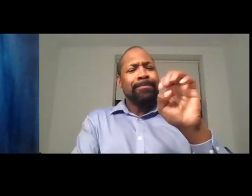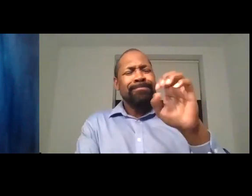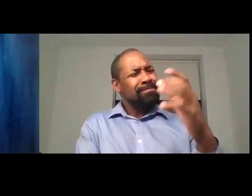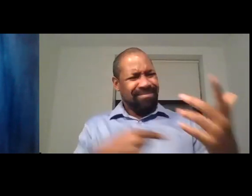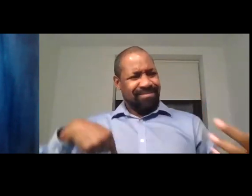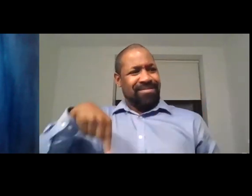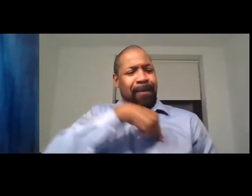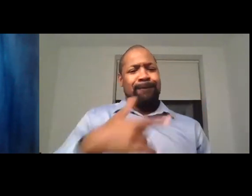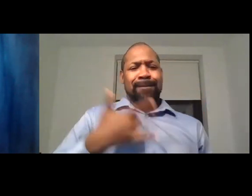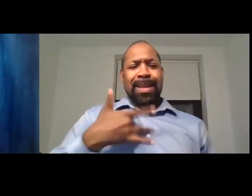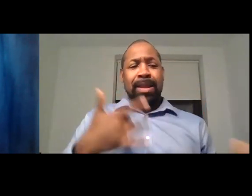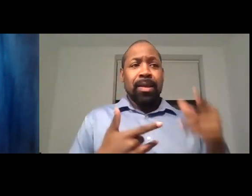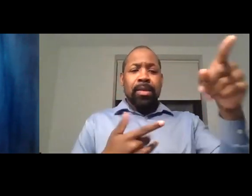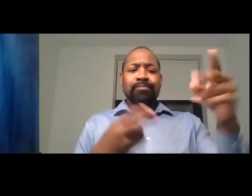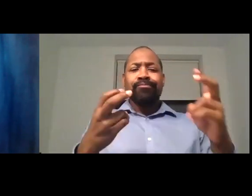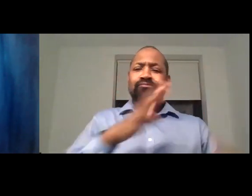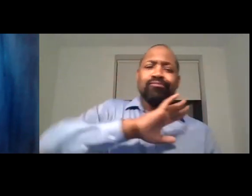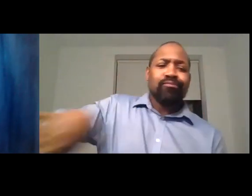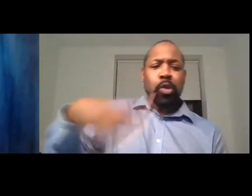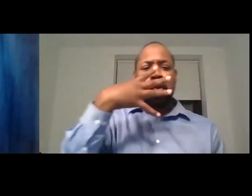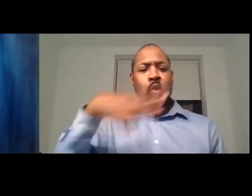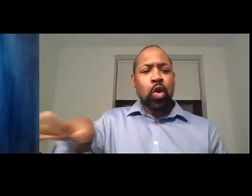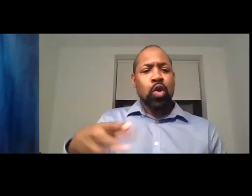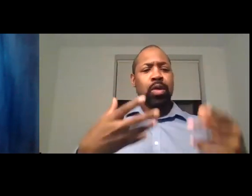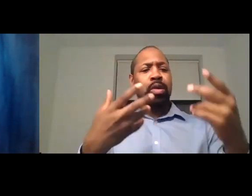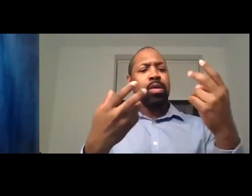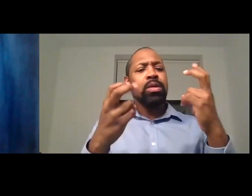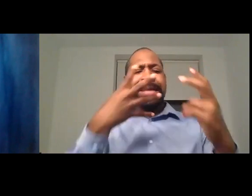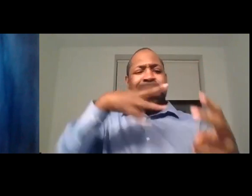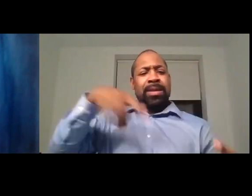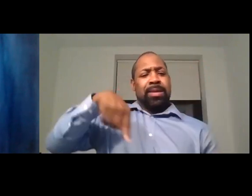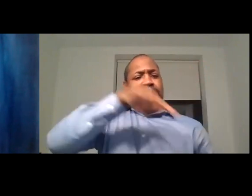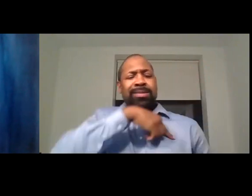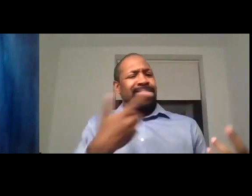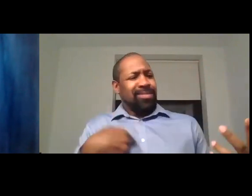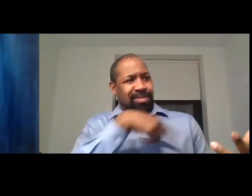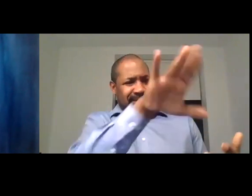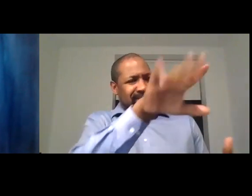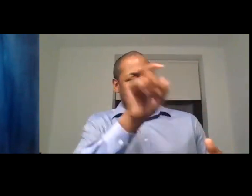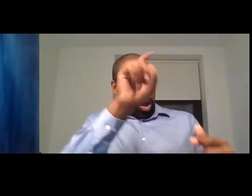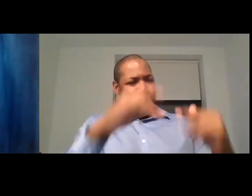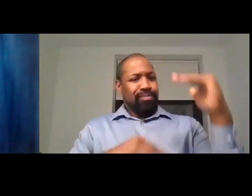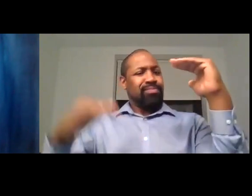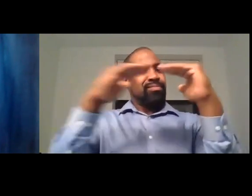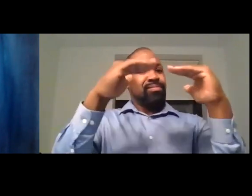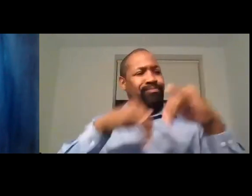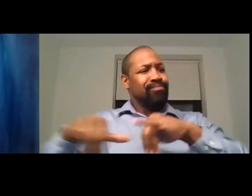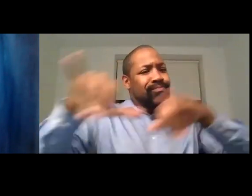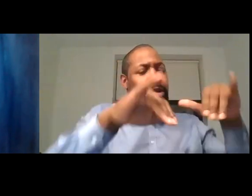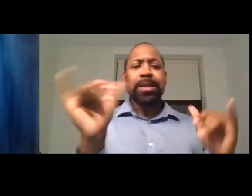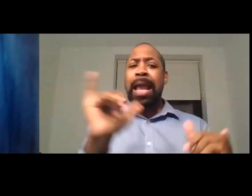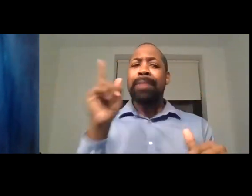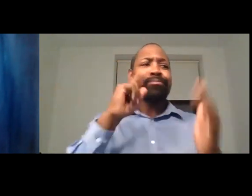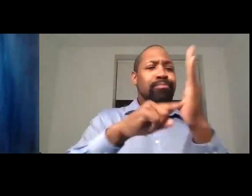communication access, those who don't have that update. It seemed that they weren't responding and they were ignoring our